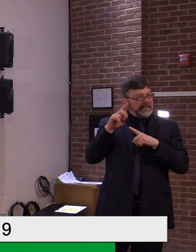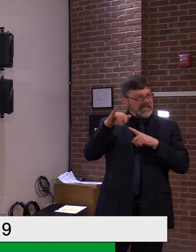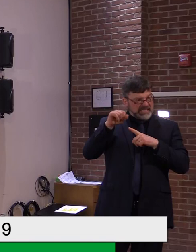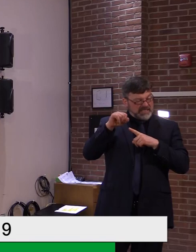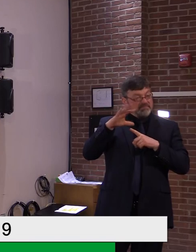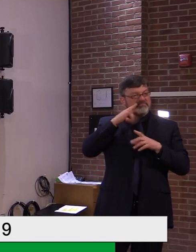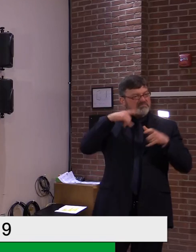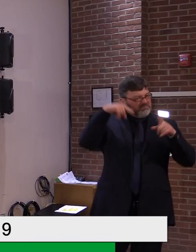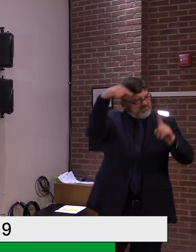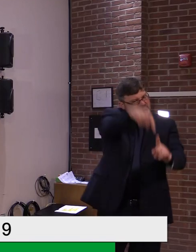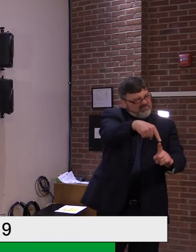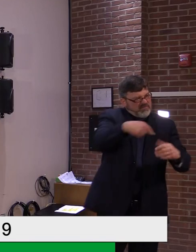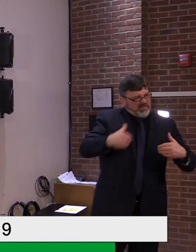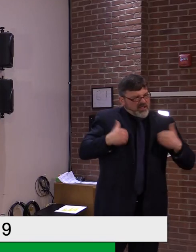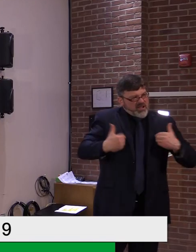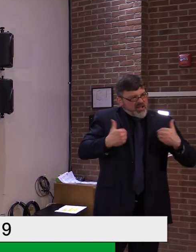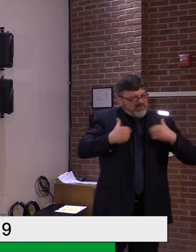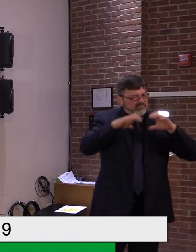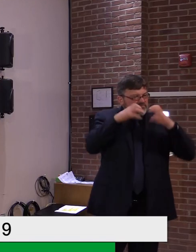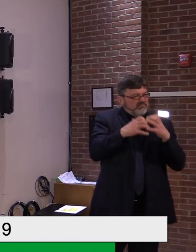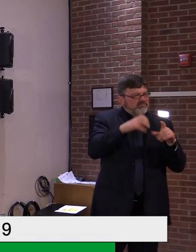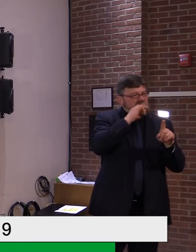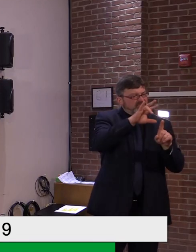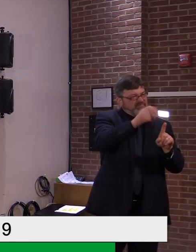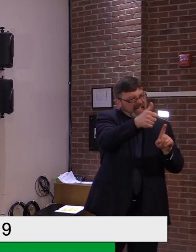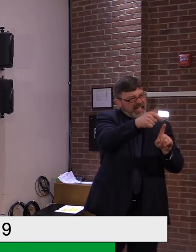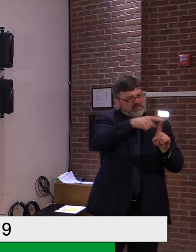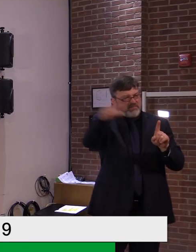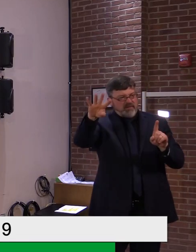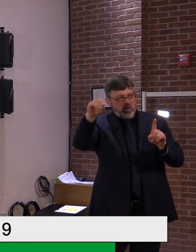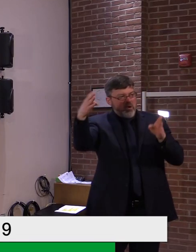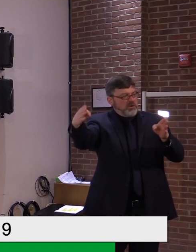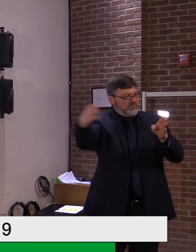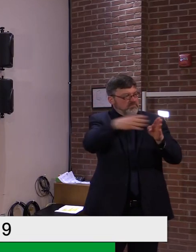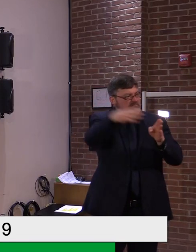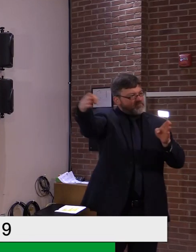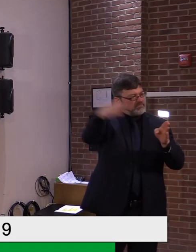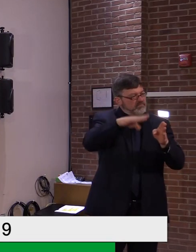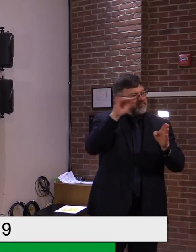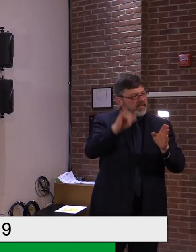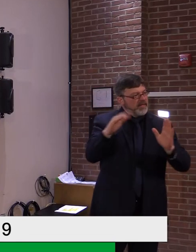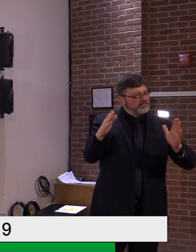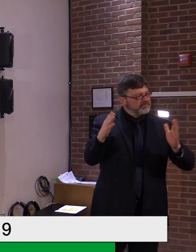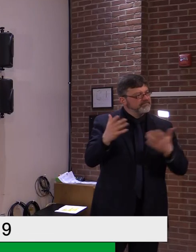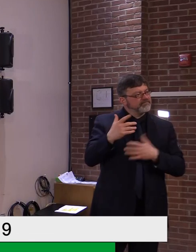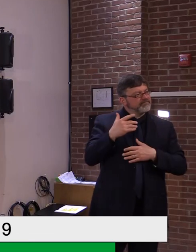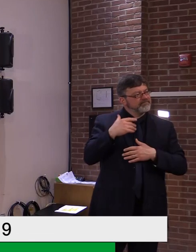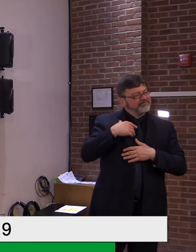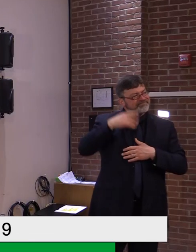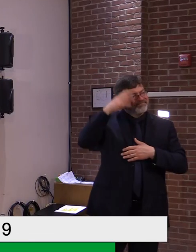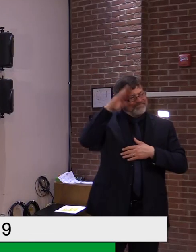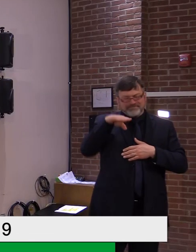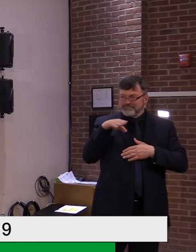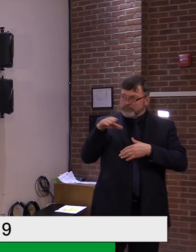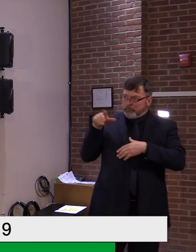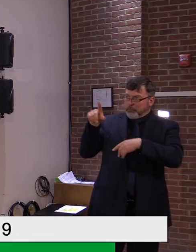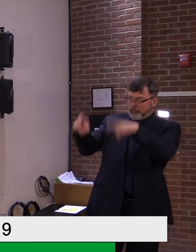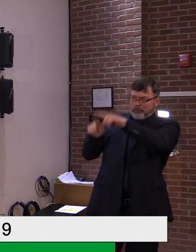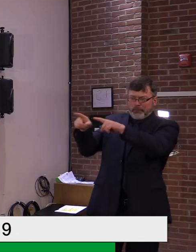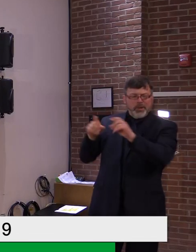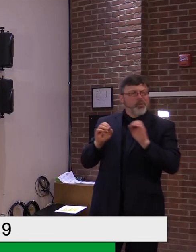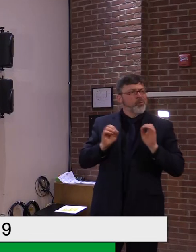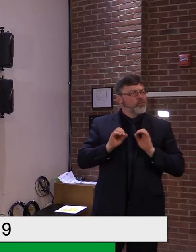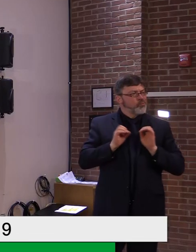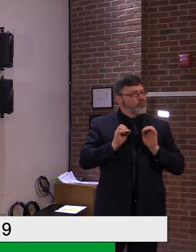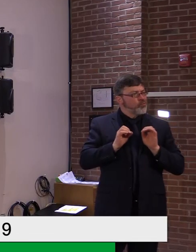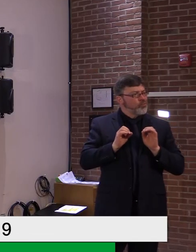experience yet with young people and this particular vaccination to know exactly how they feel about it. But that said, in general, what